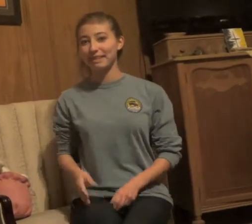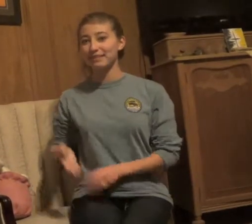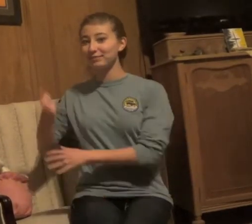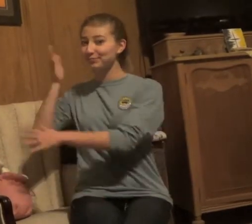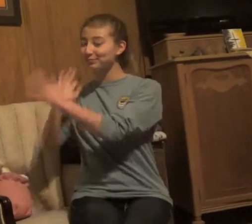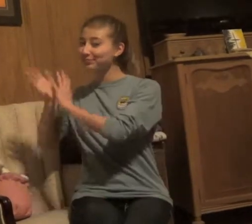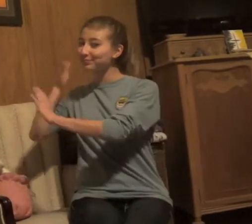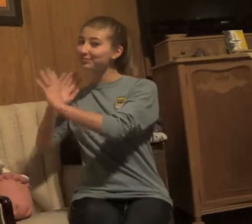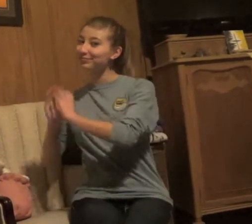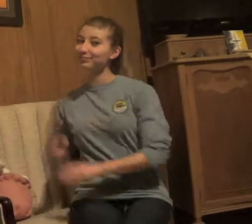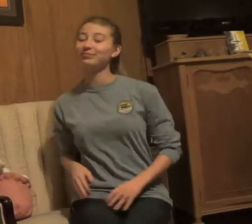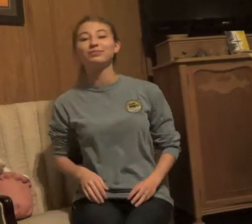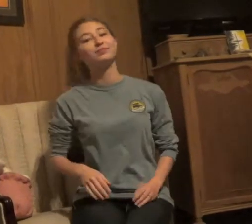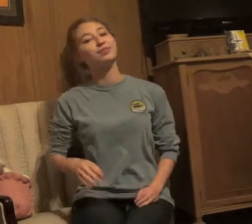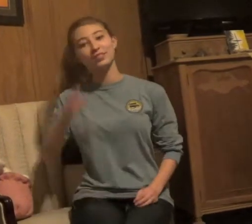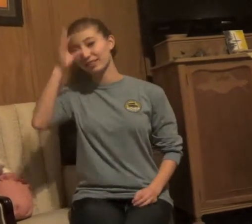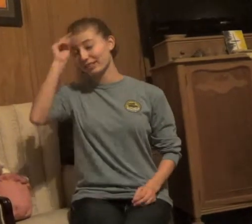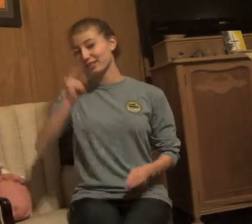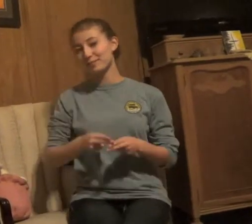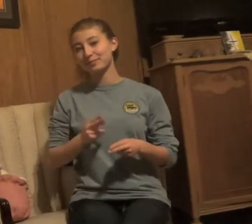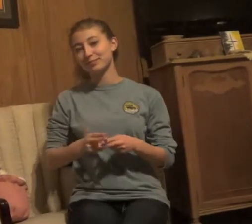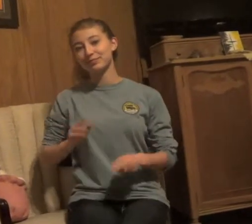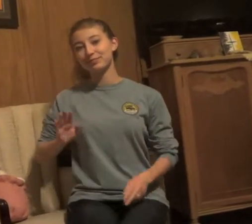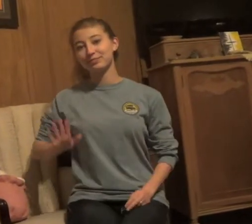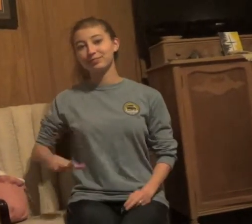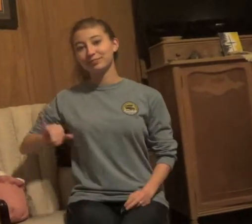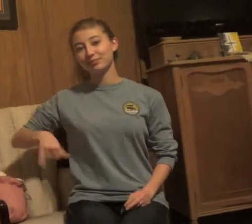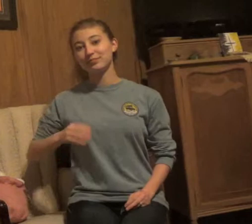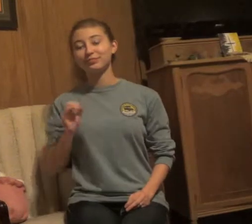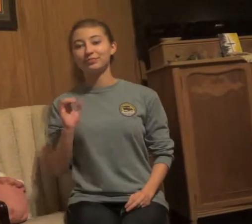Once upon a time, there was a boy named Little Johnny.